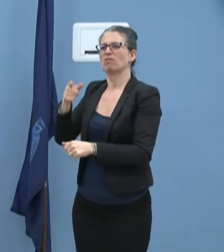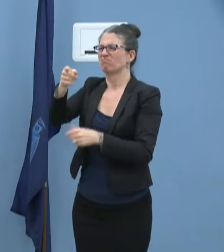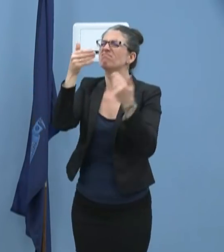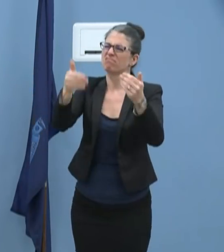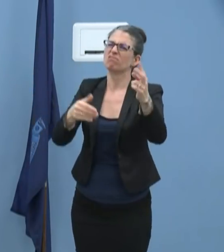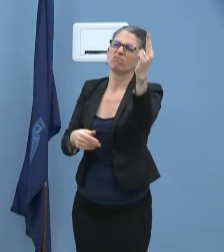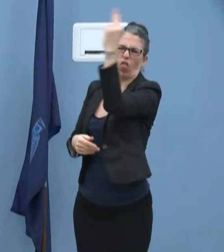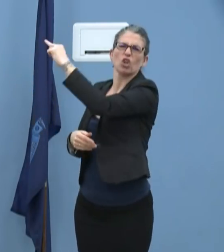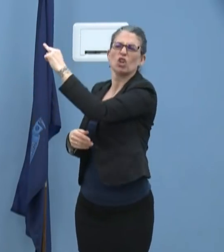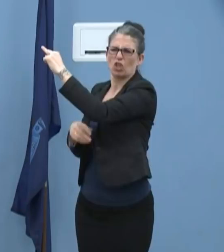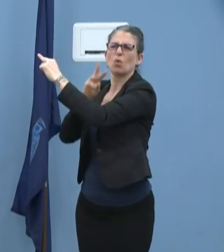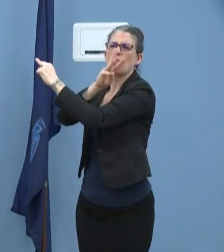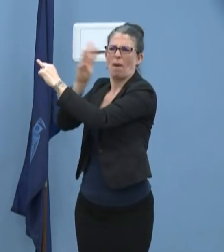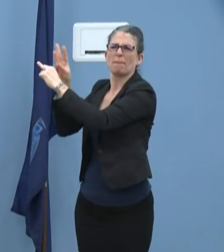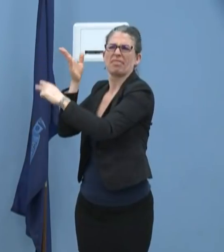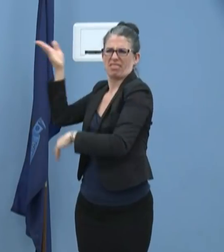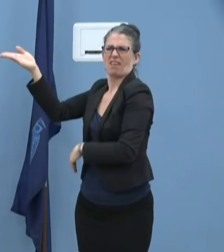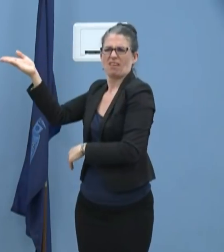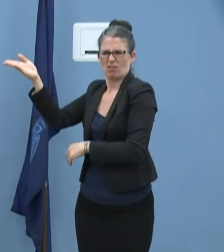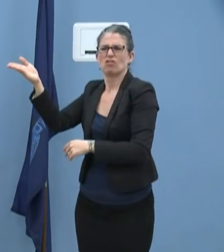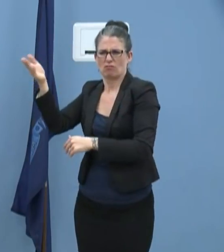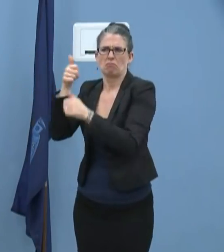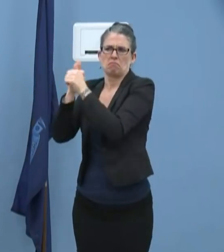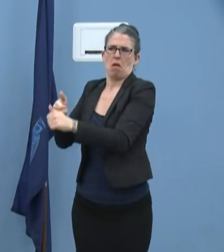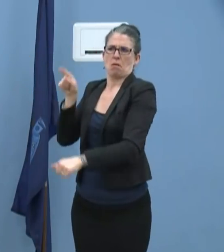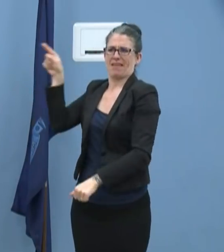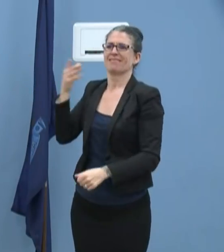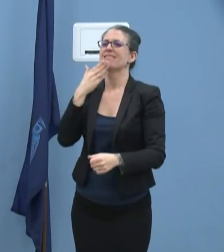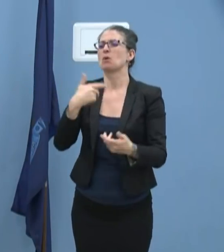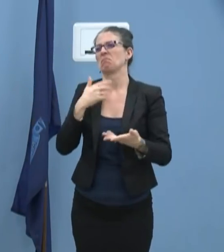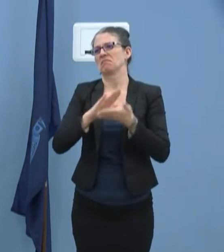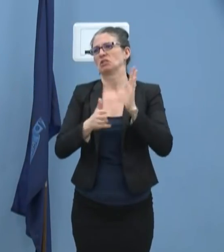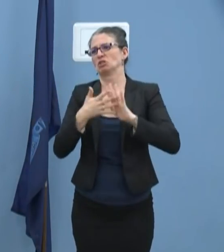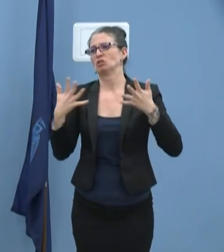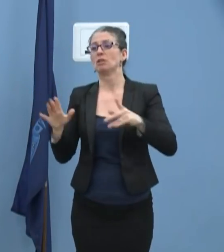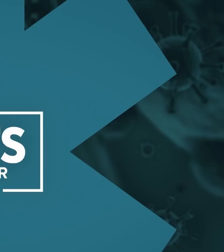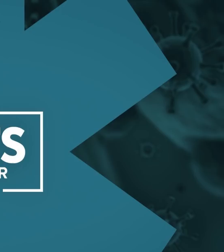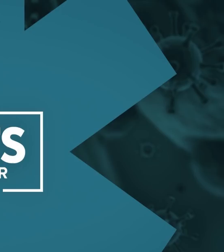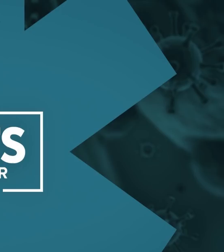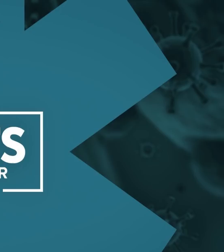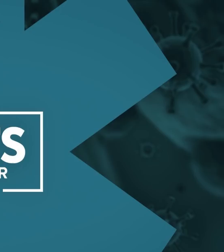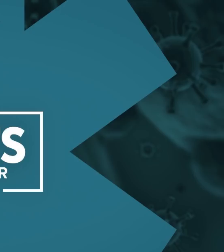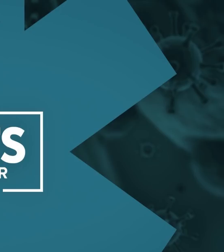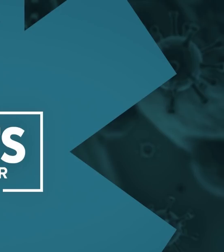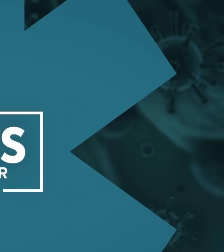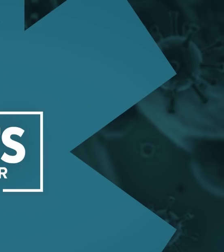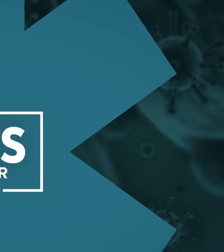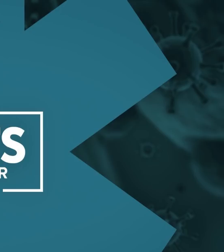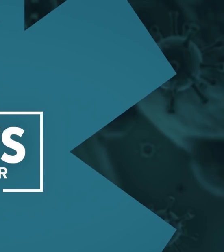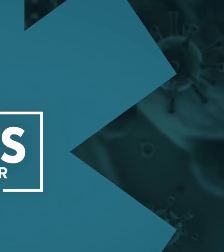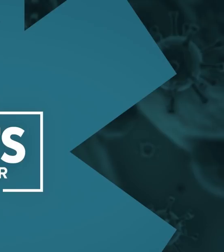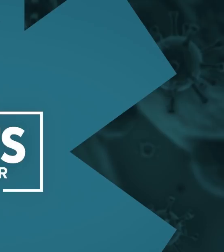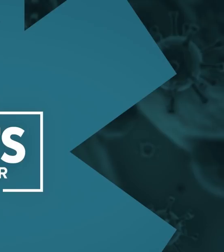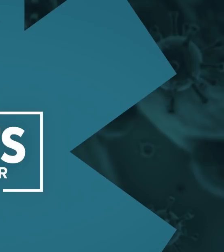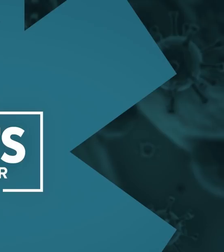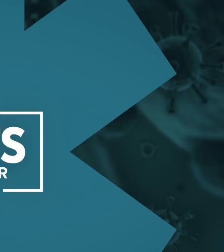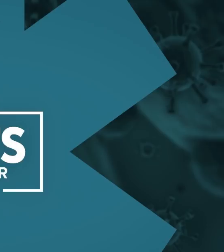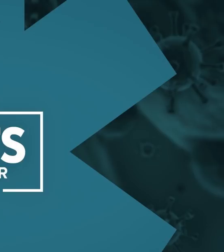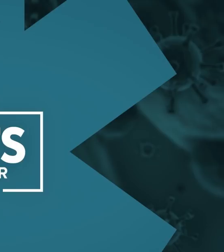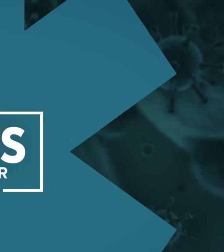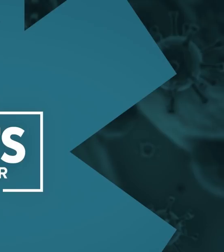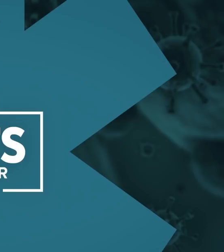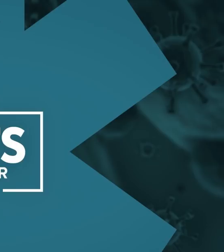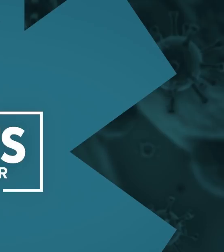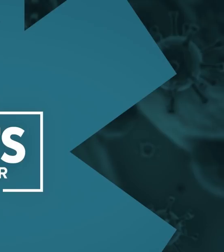And that's exactly the algorithm that we follow. Thank you very much, everyone. Can you clarify the demographic, the age demographic of the case that was recovered?